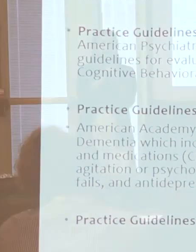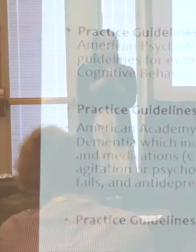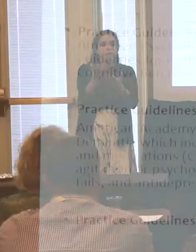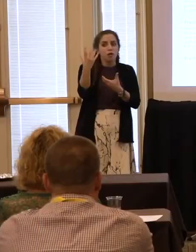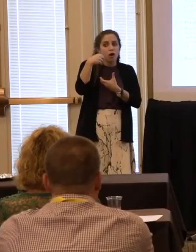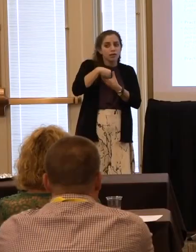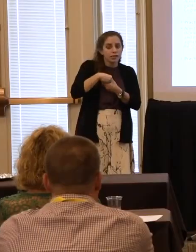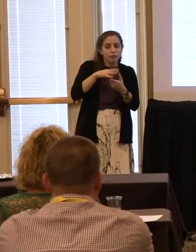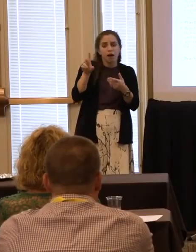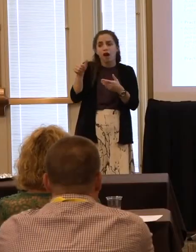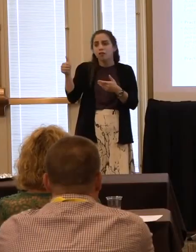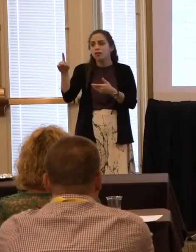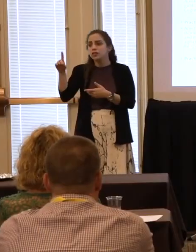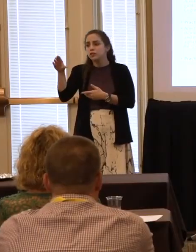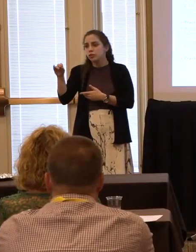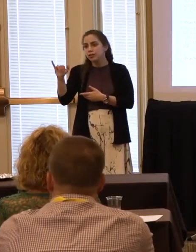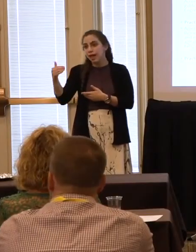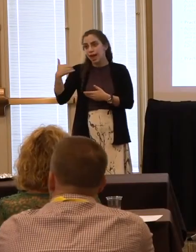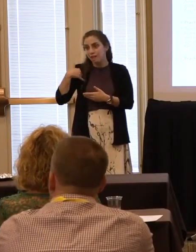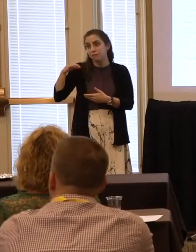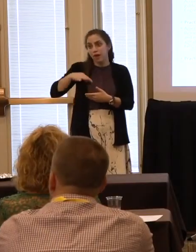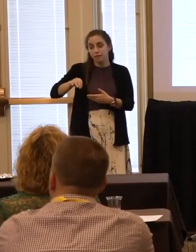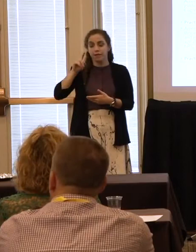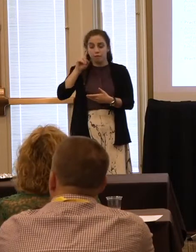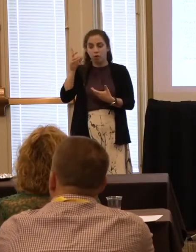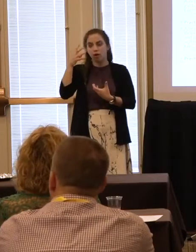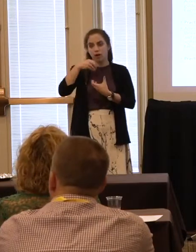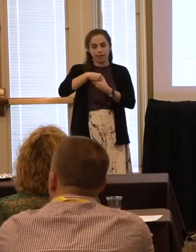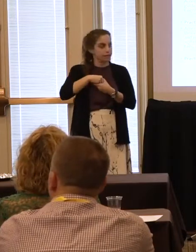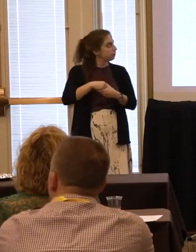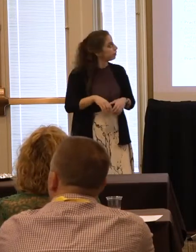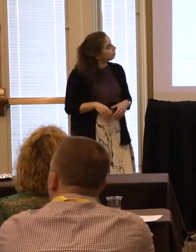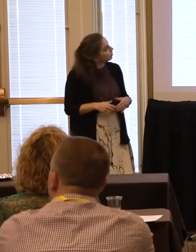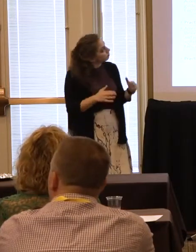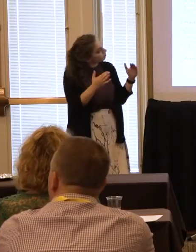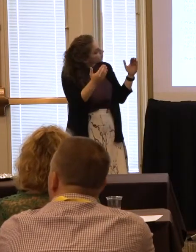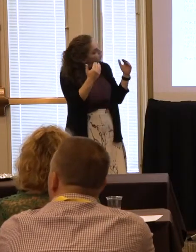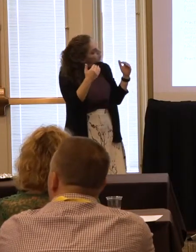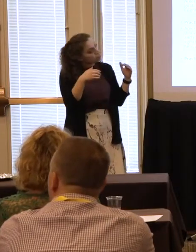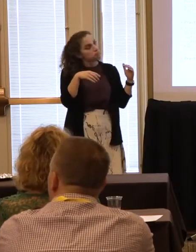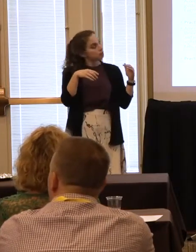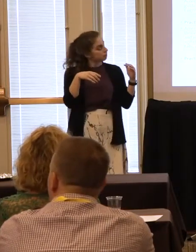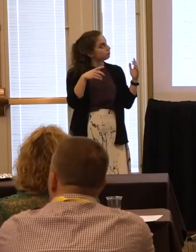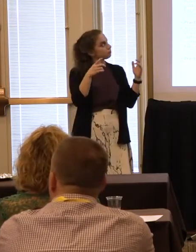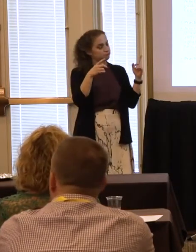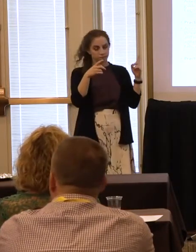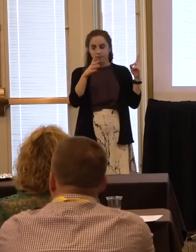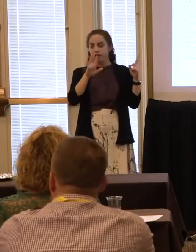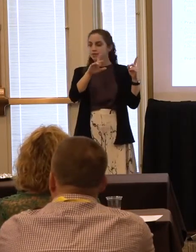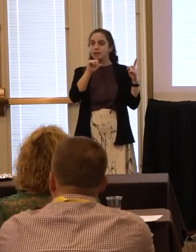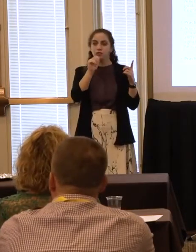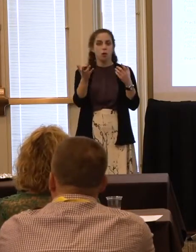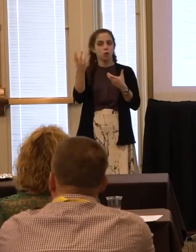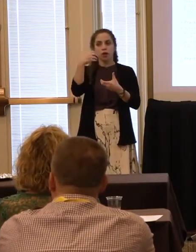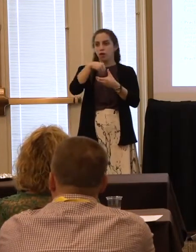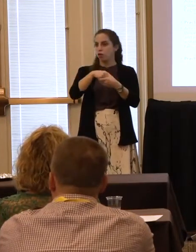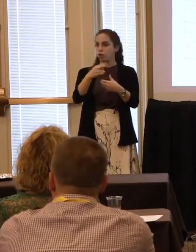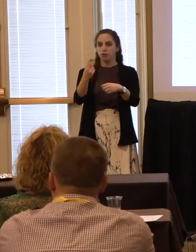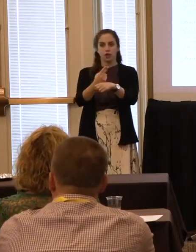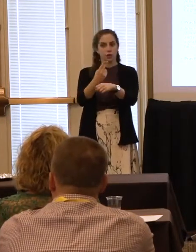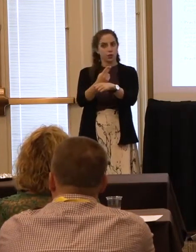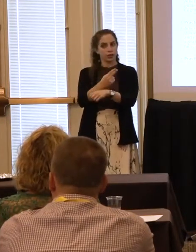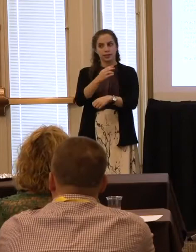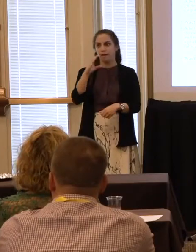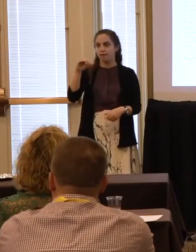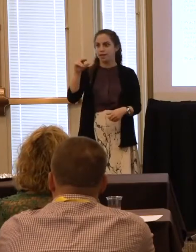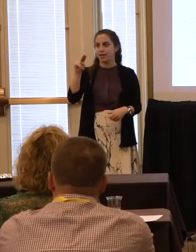disorders that have some benefit in autism. The practice guidelines for autism do not include the use of